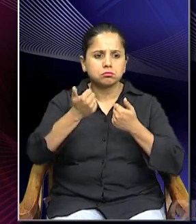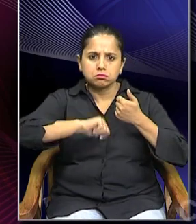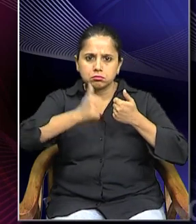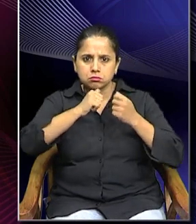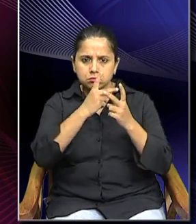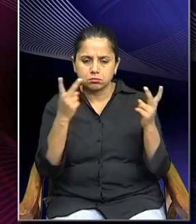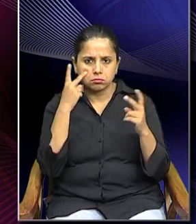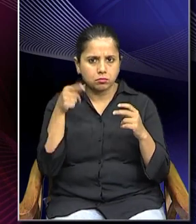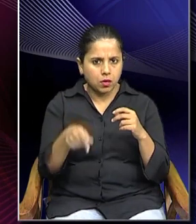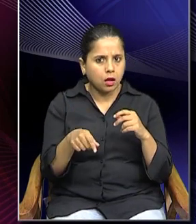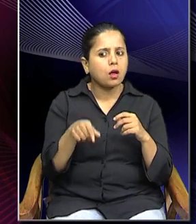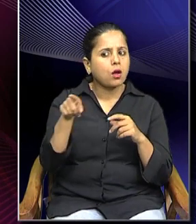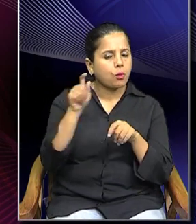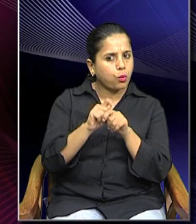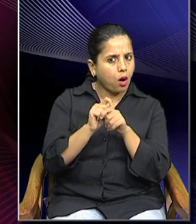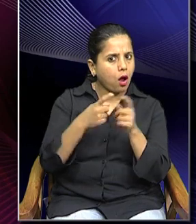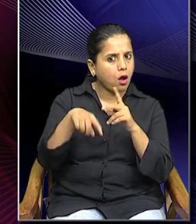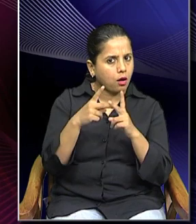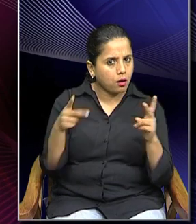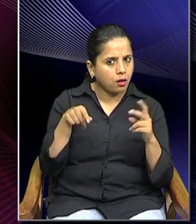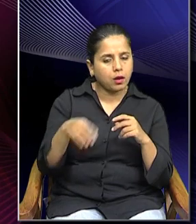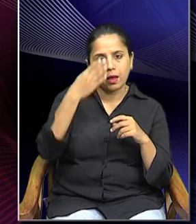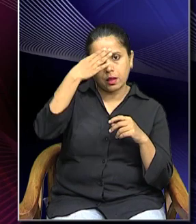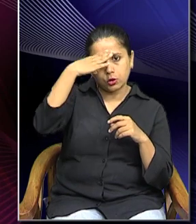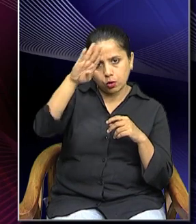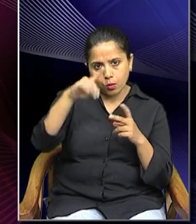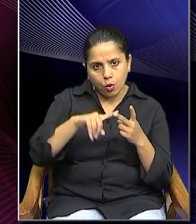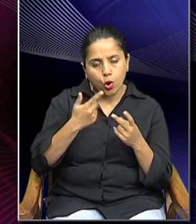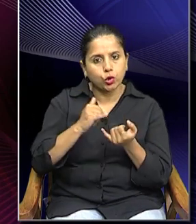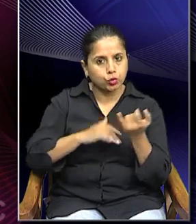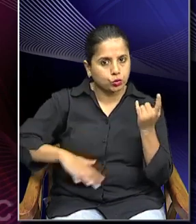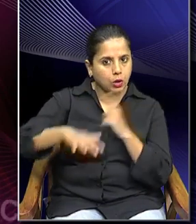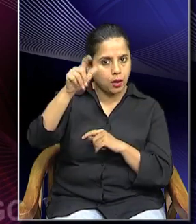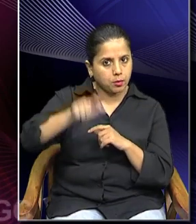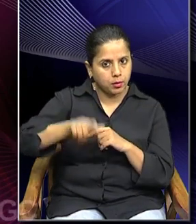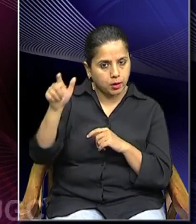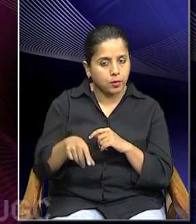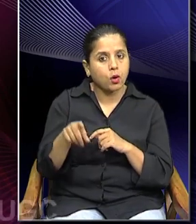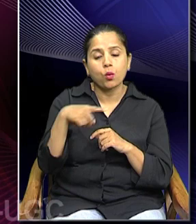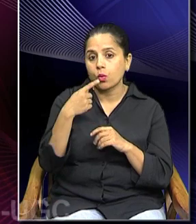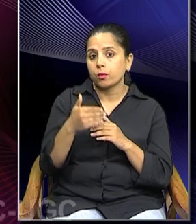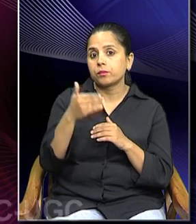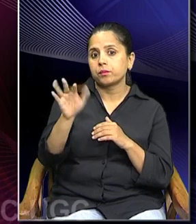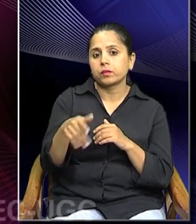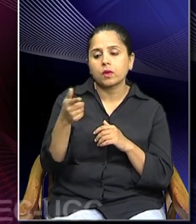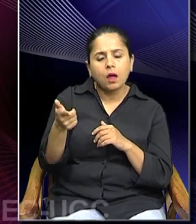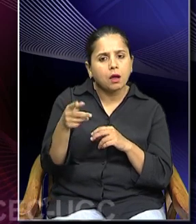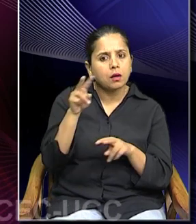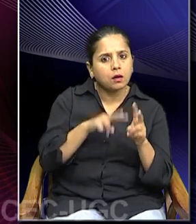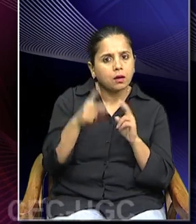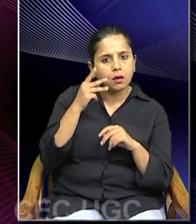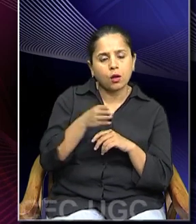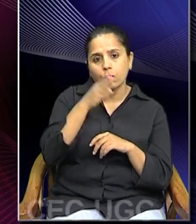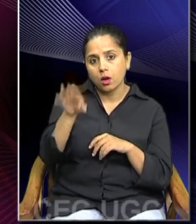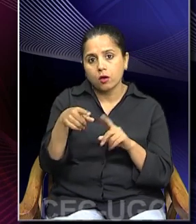the classical work of anthropologists and sociologists who, for example, went to the